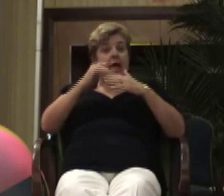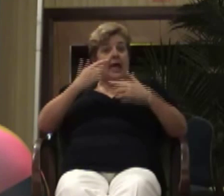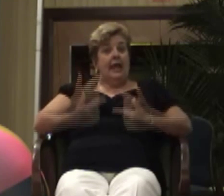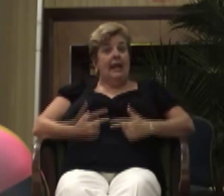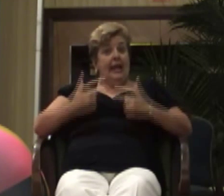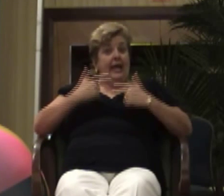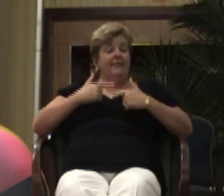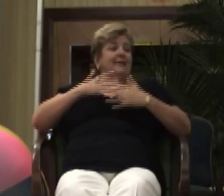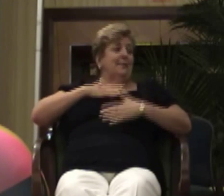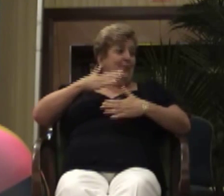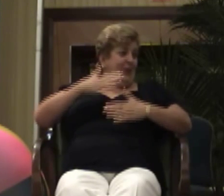I.